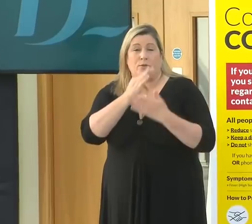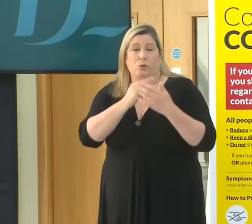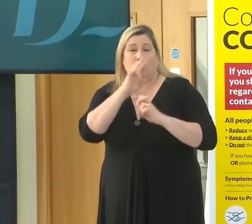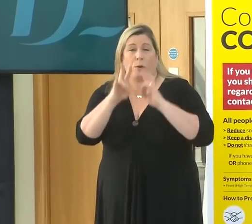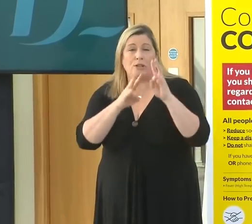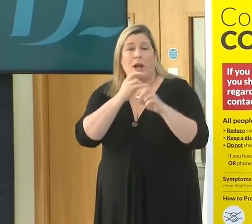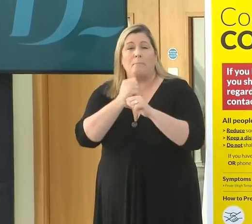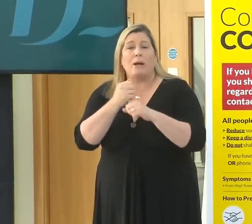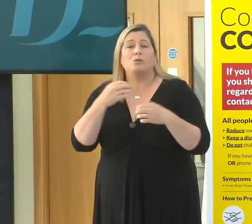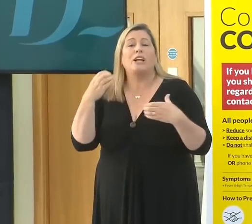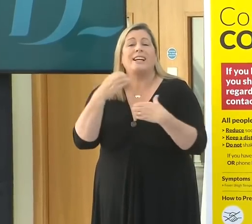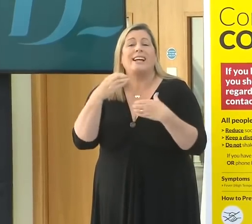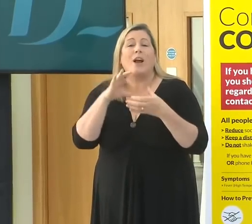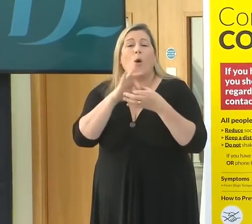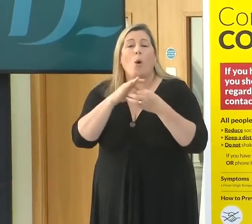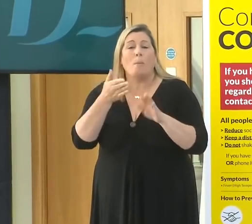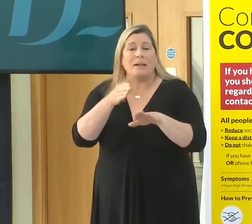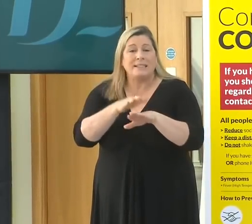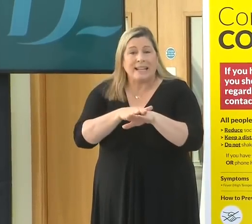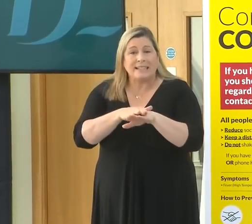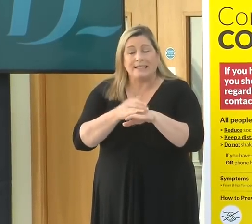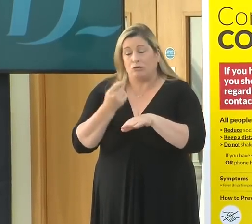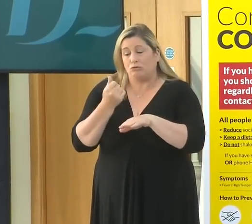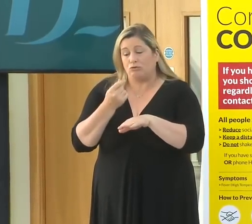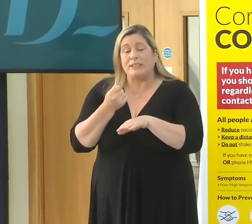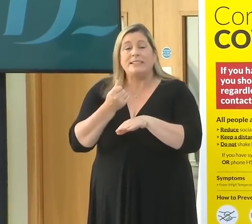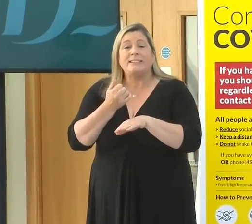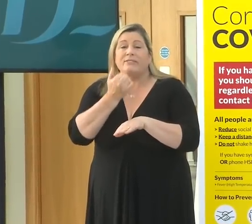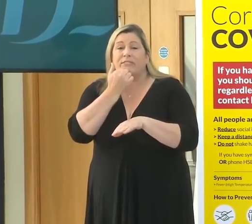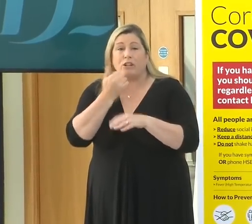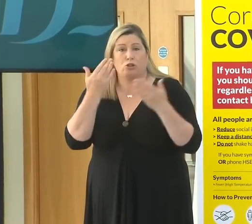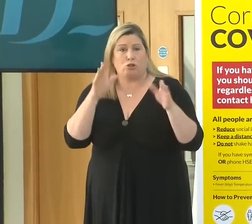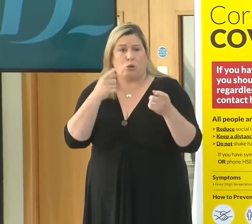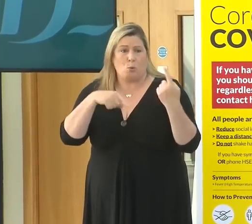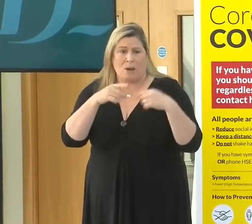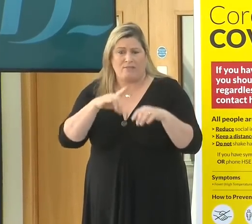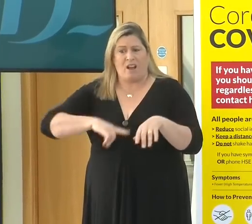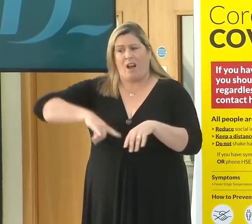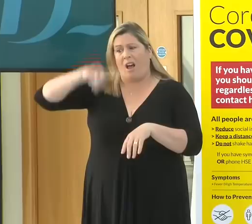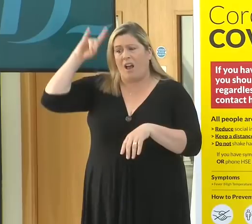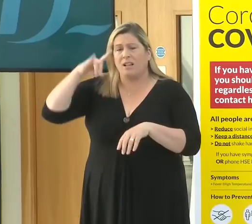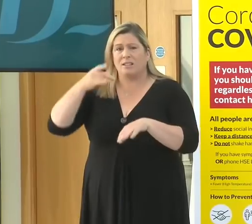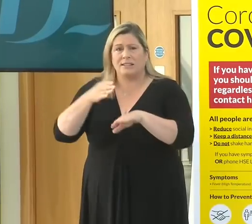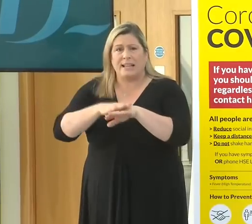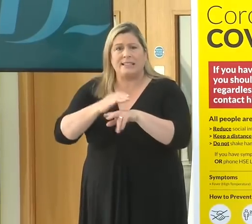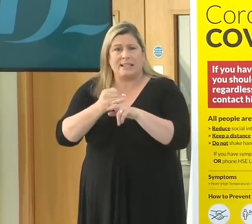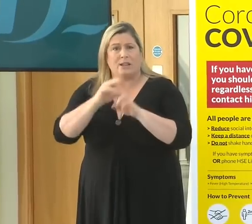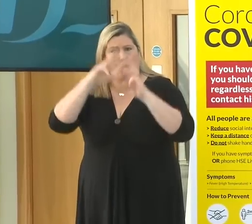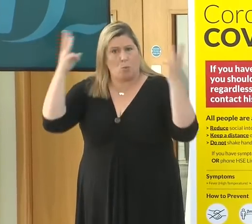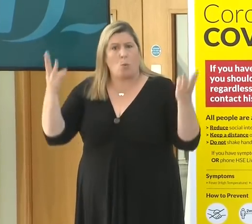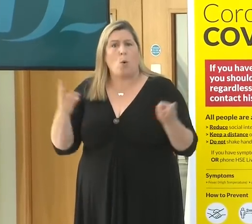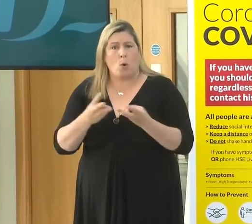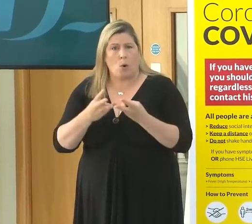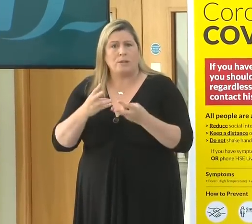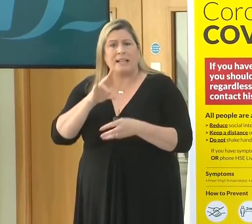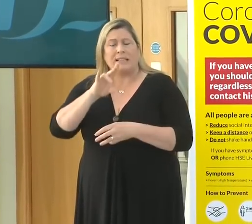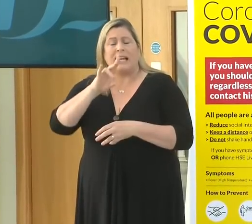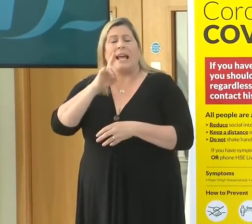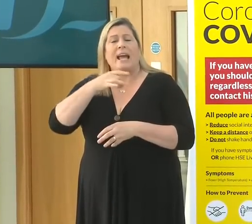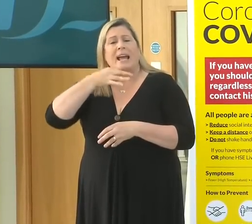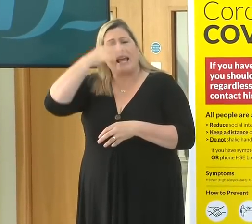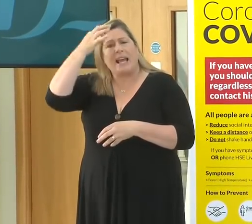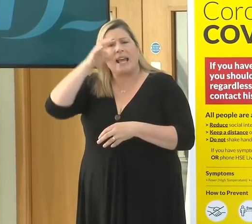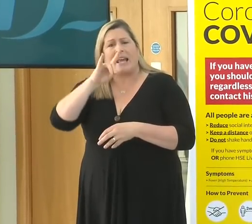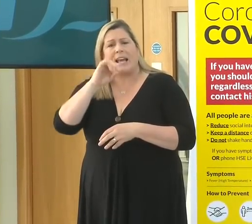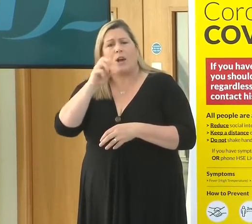care home deaths. Obviously, the latest figures show that we have one of the highest deaths in the world. And HICWA during the week in the Oireachtas committee said that at the start